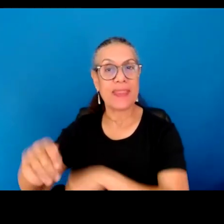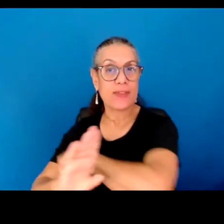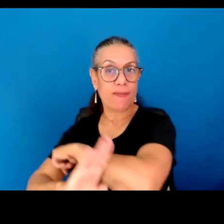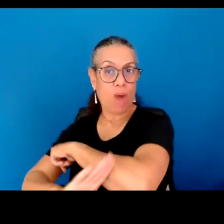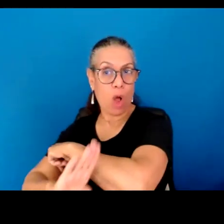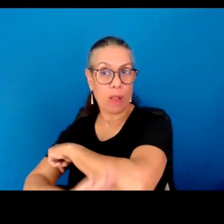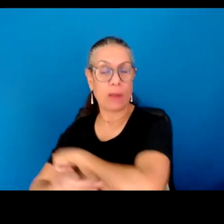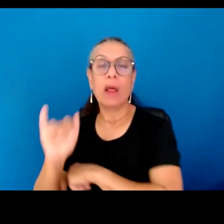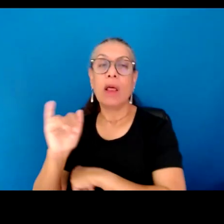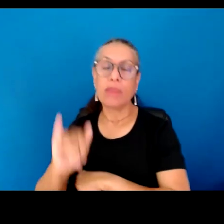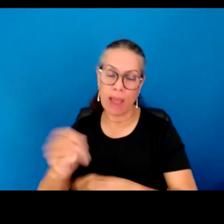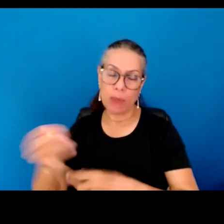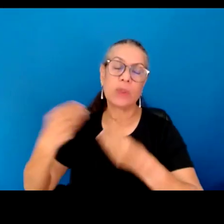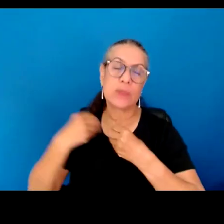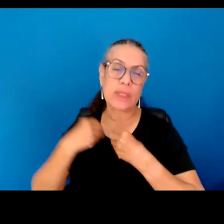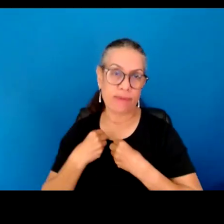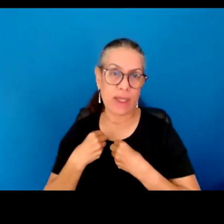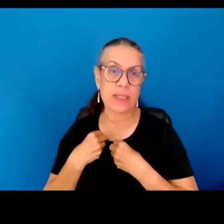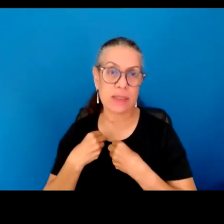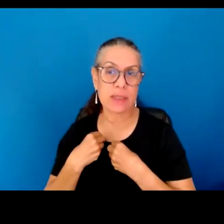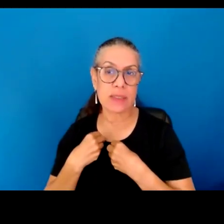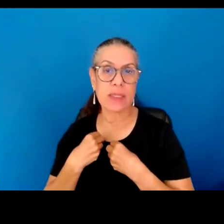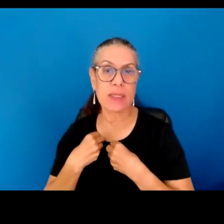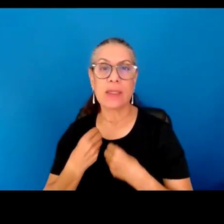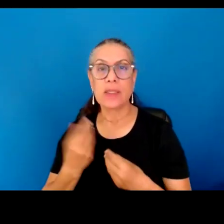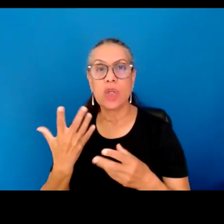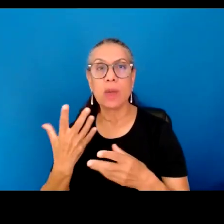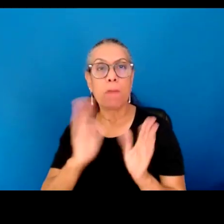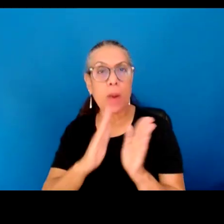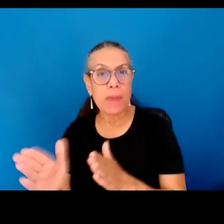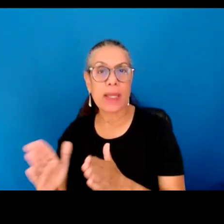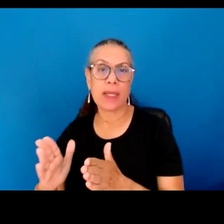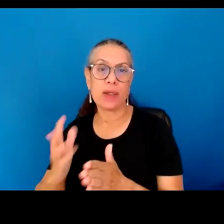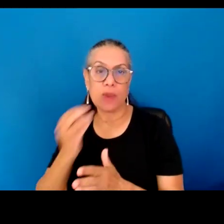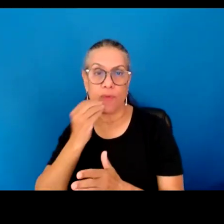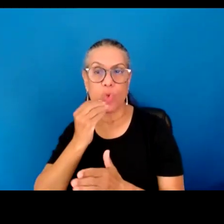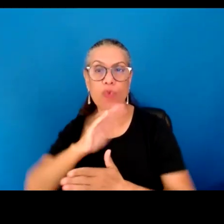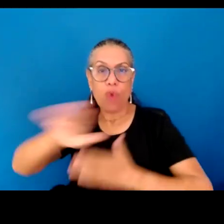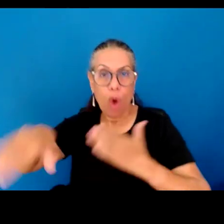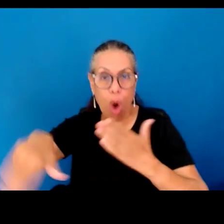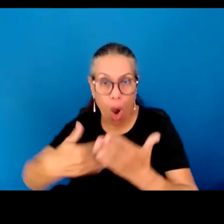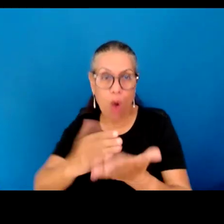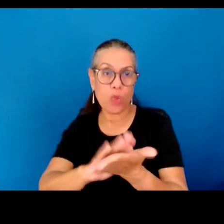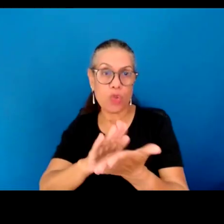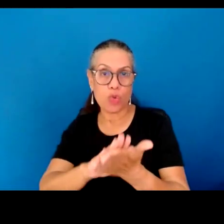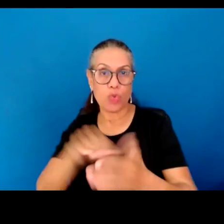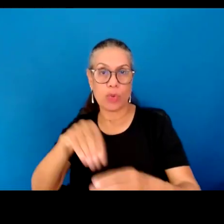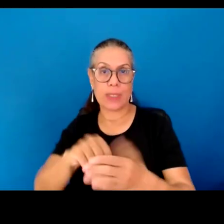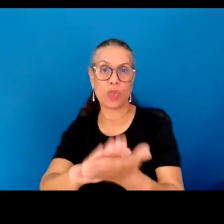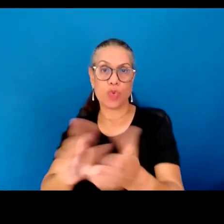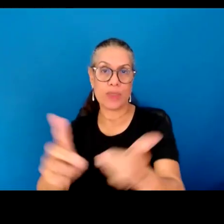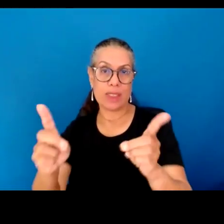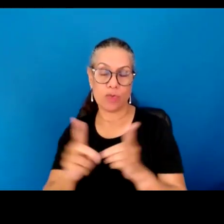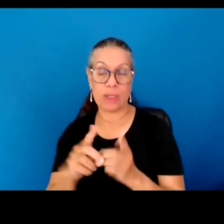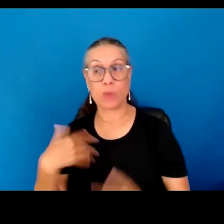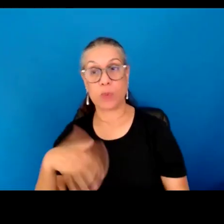and that will really allow us to better in-house prepare our meals for all schools in the district. This is